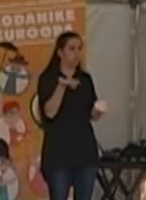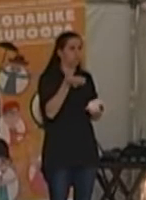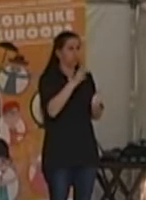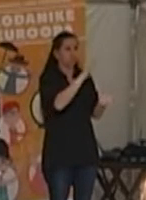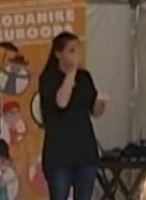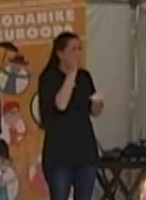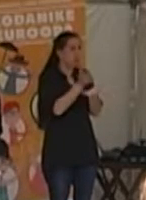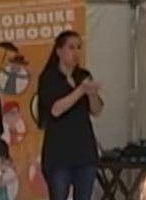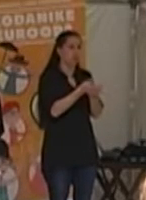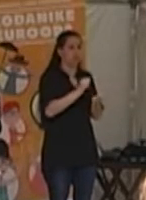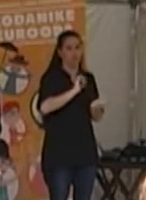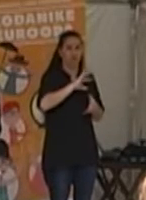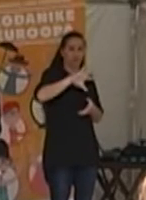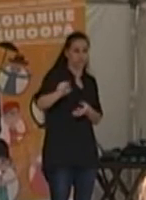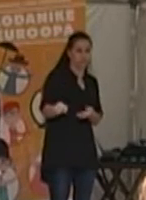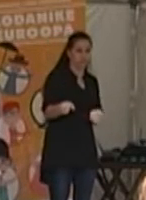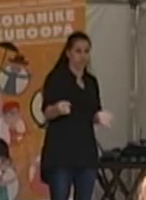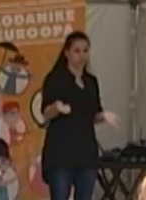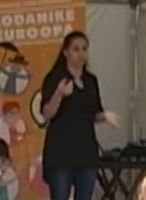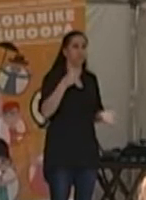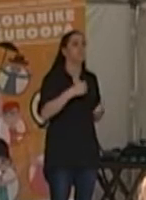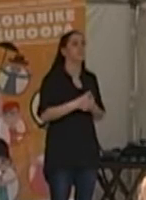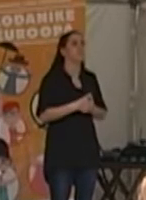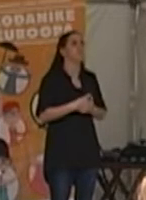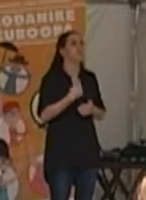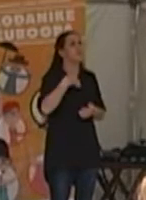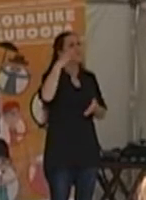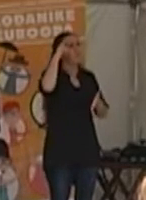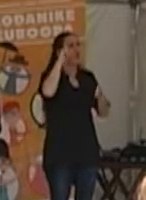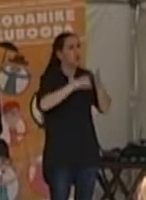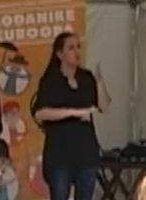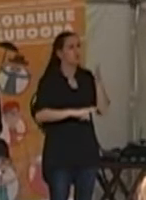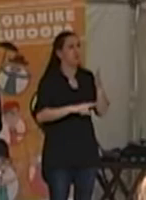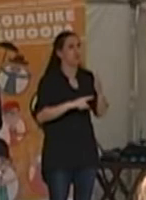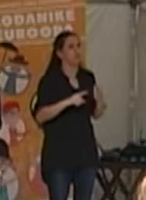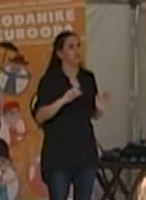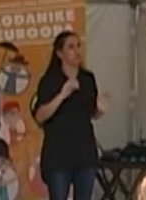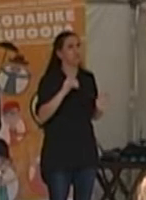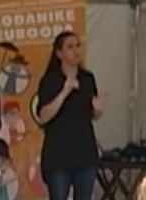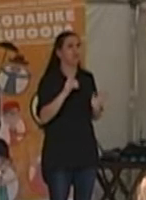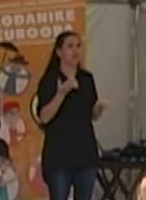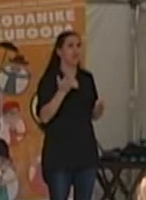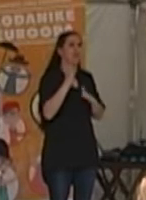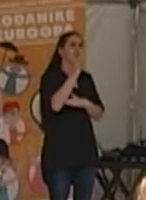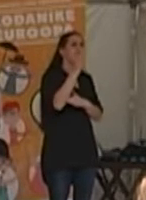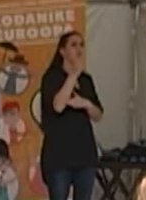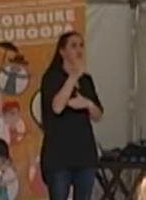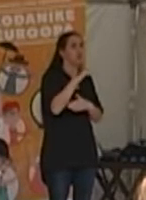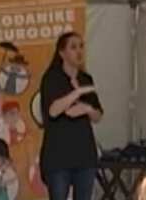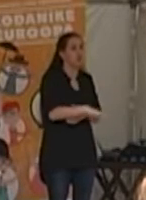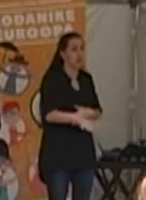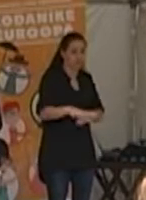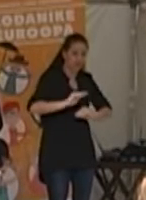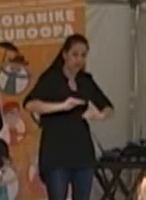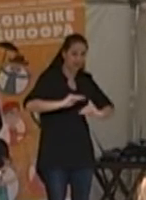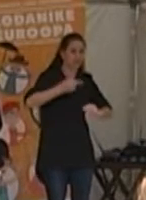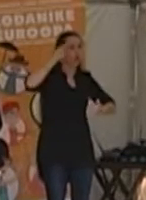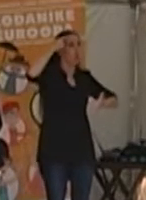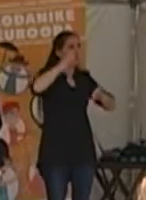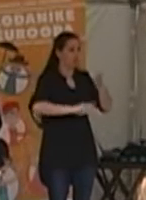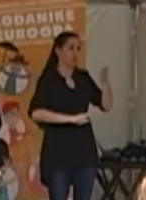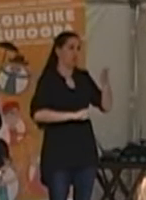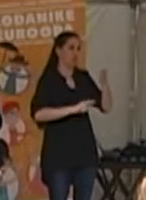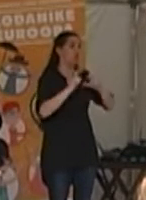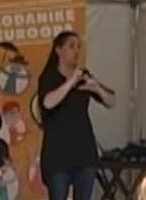the real opportunity, and what I would really hope for, is that kids continue to be taught to trust in schools, and